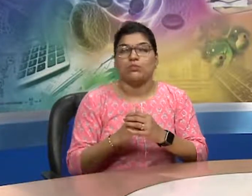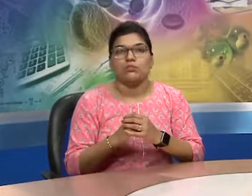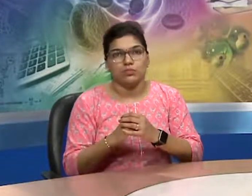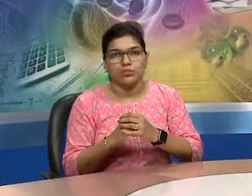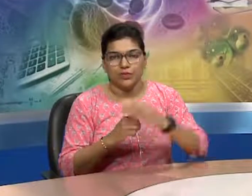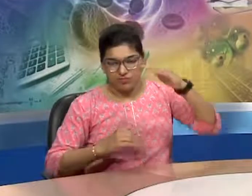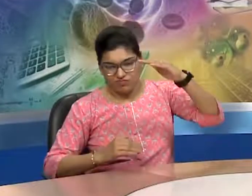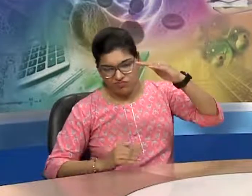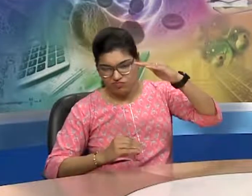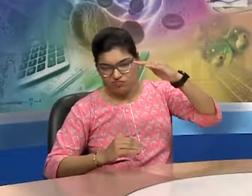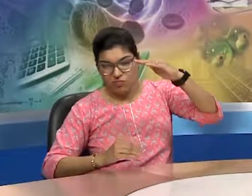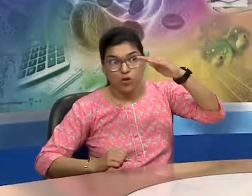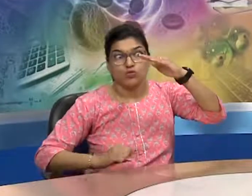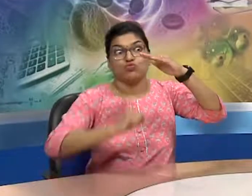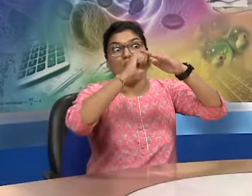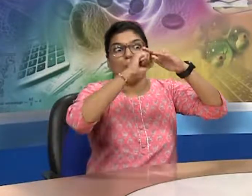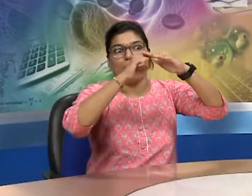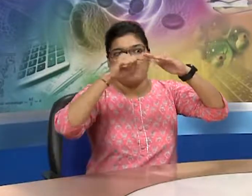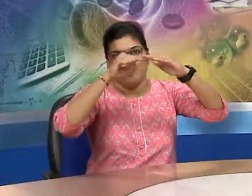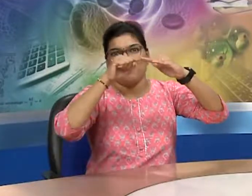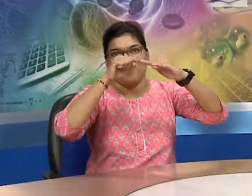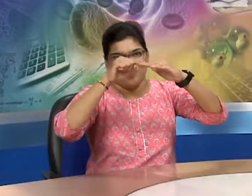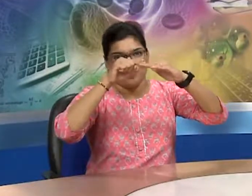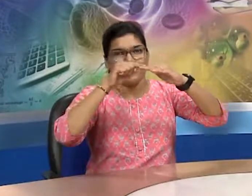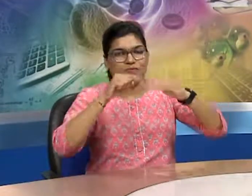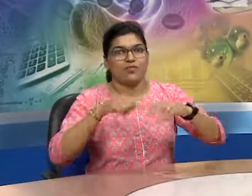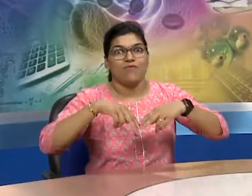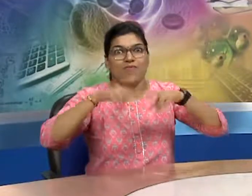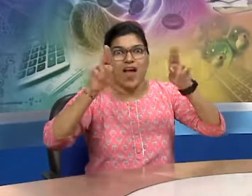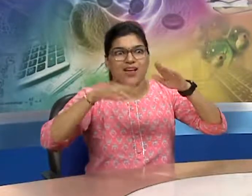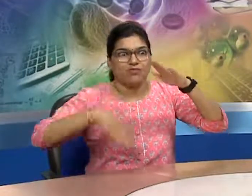This is the 6th topmost level.